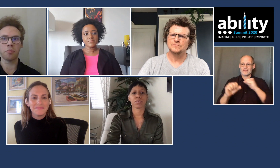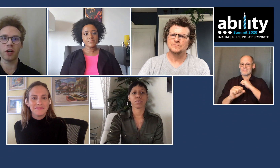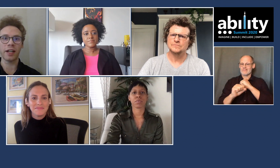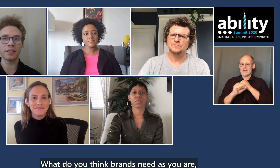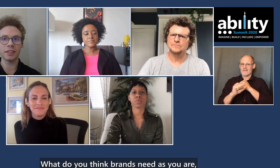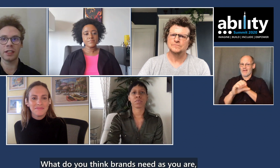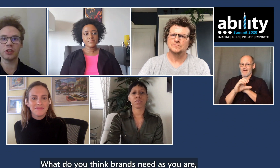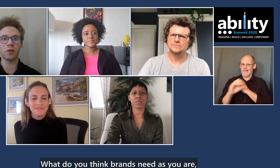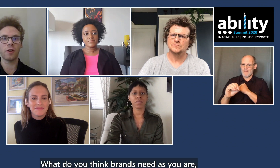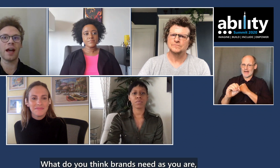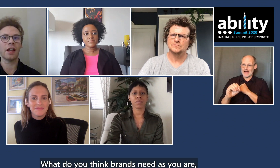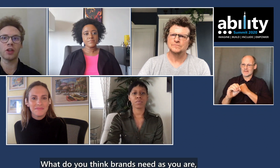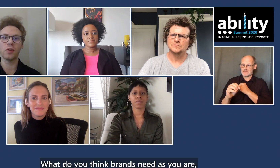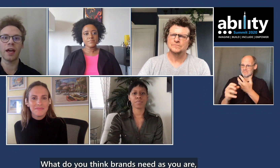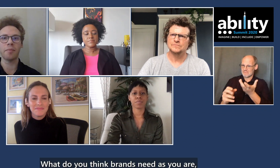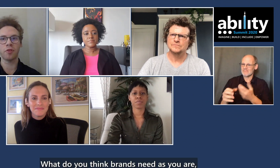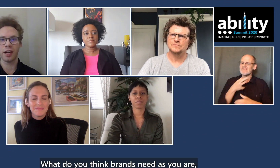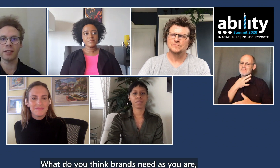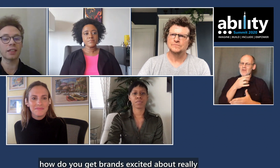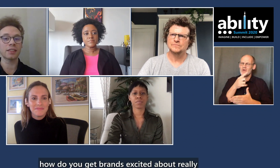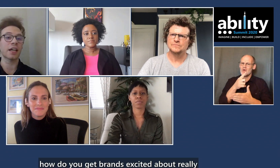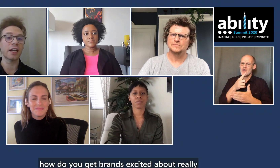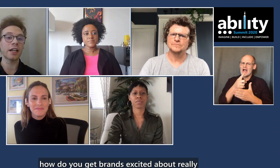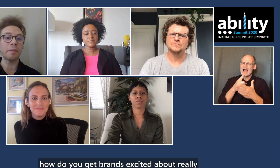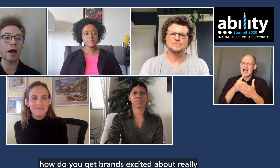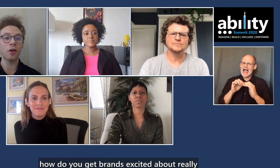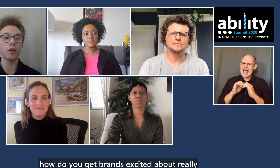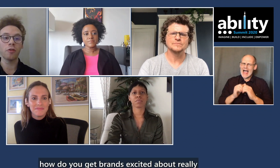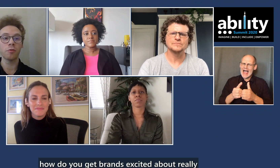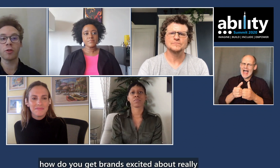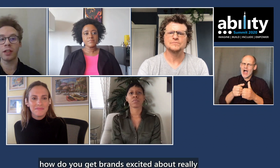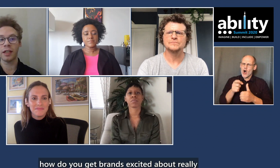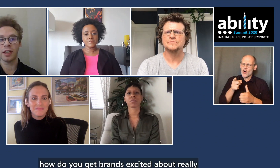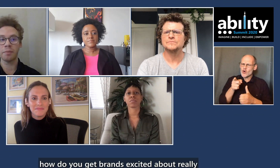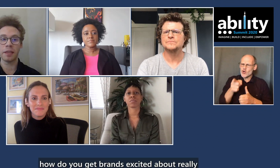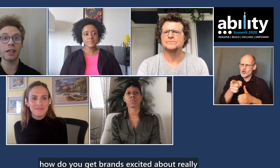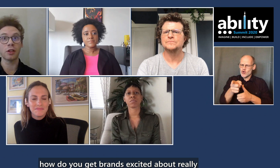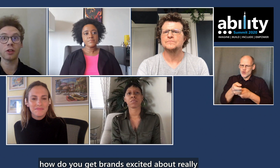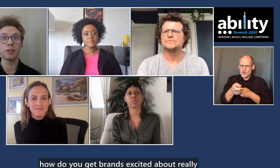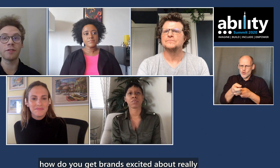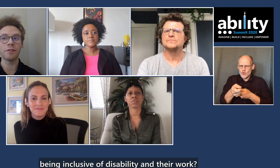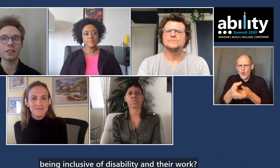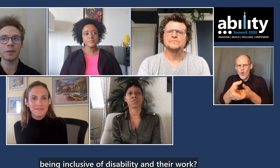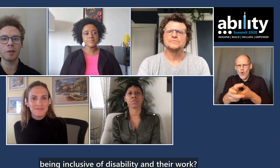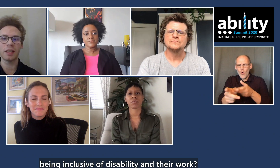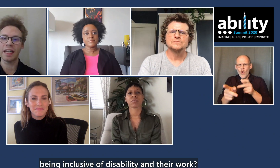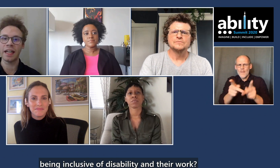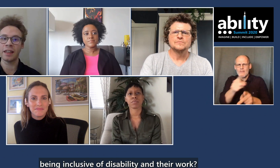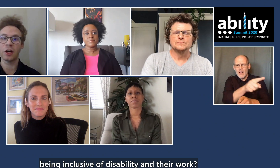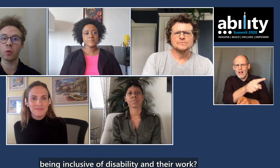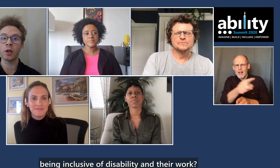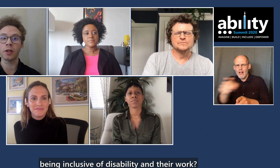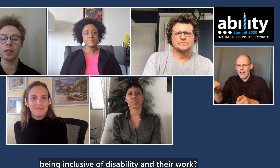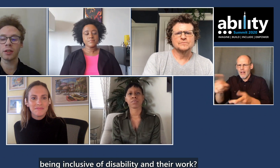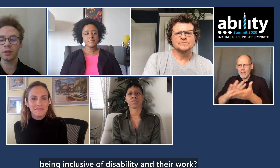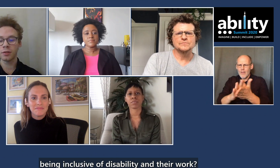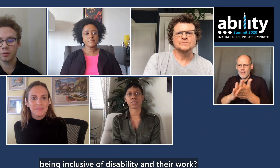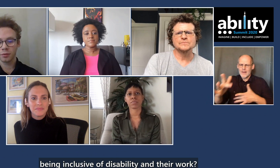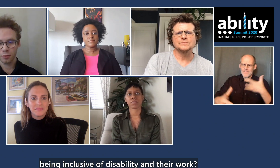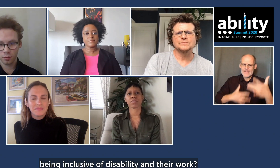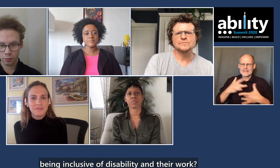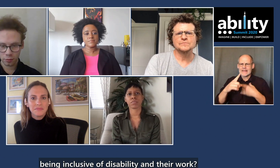do you think brands need to do, or how do you get brands excited about really being inclusive of disability in their